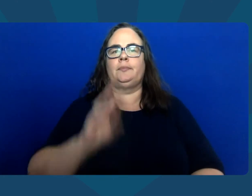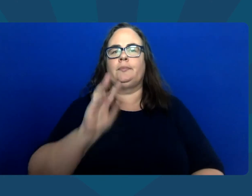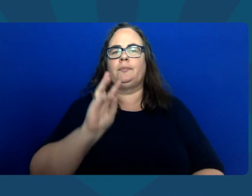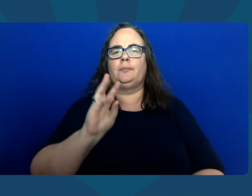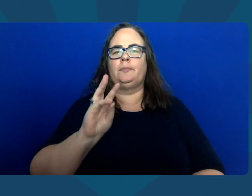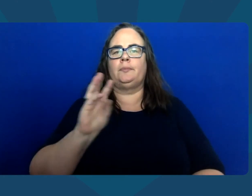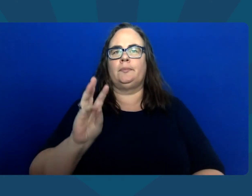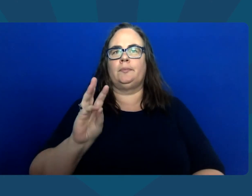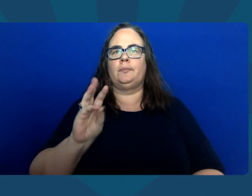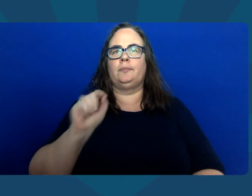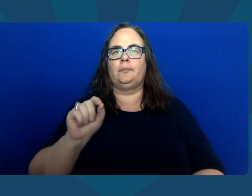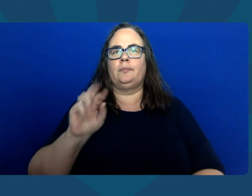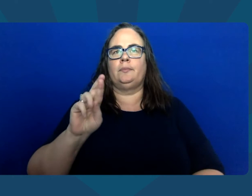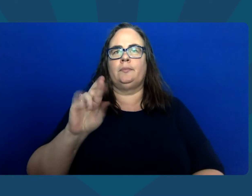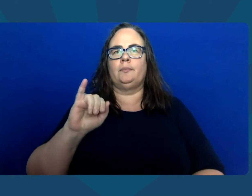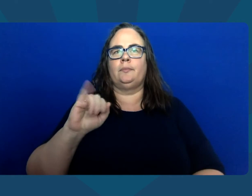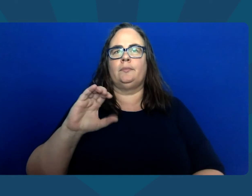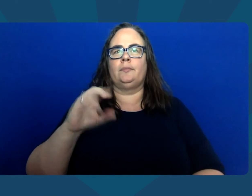Website,